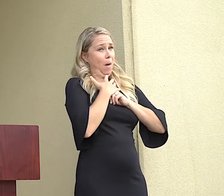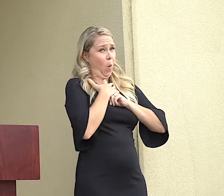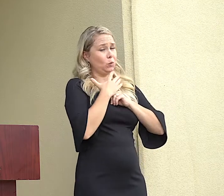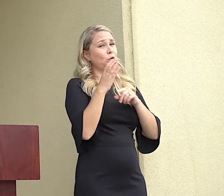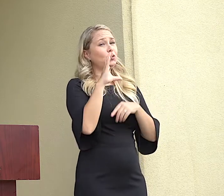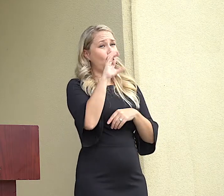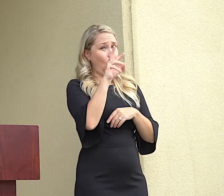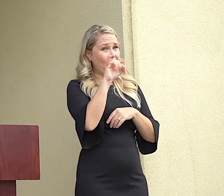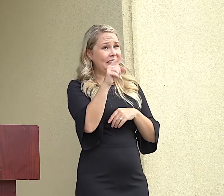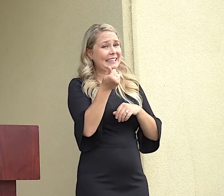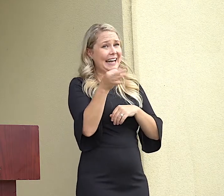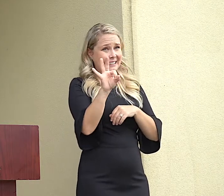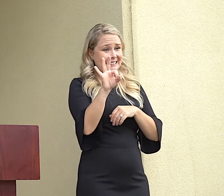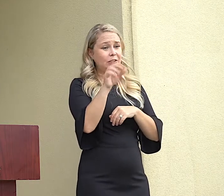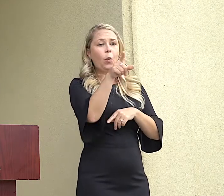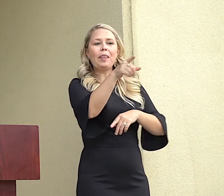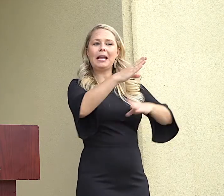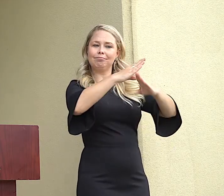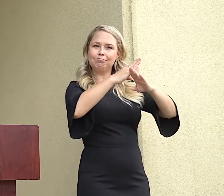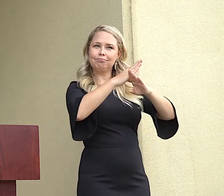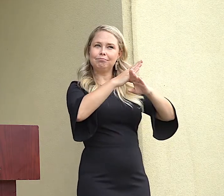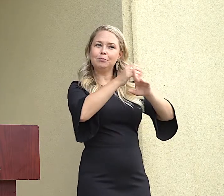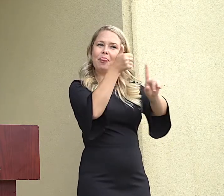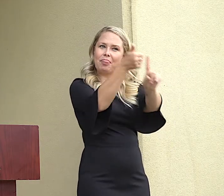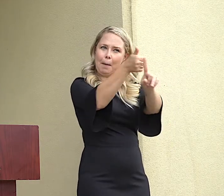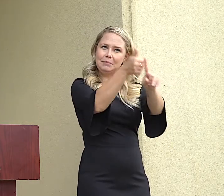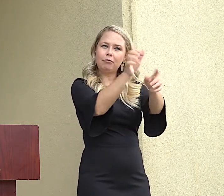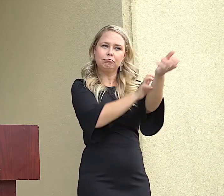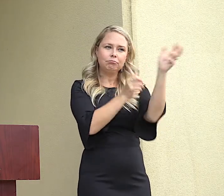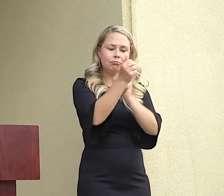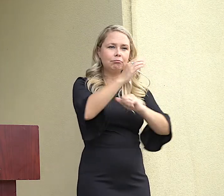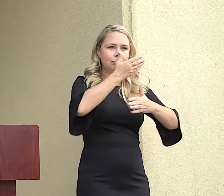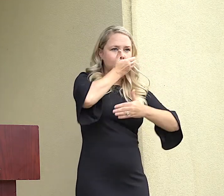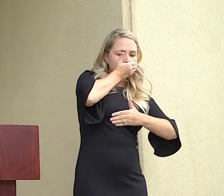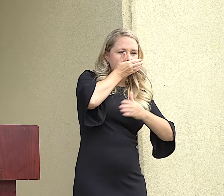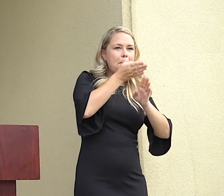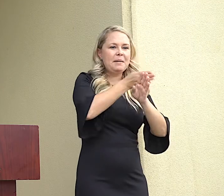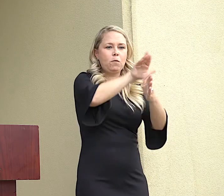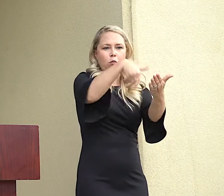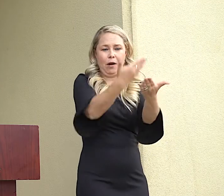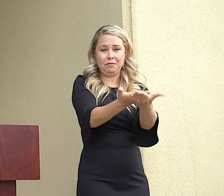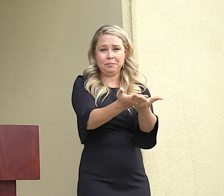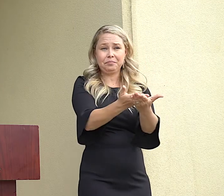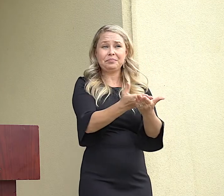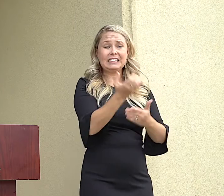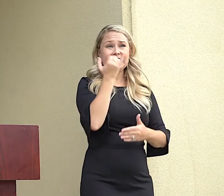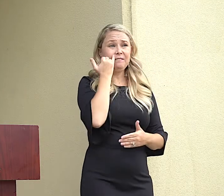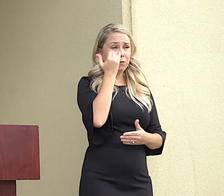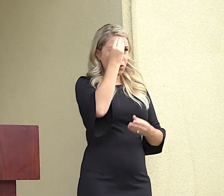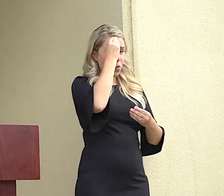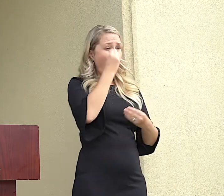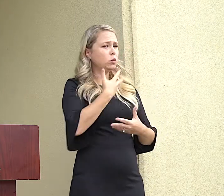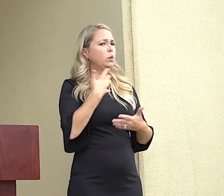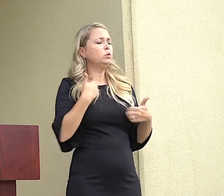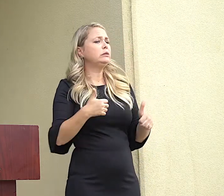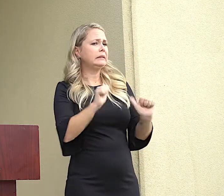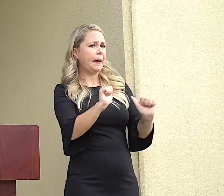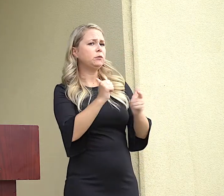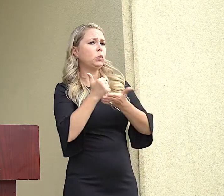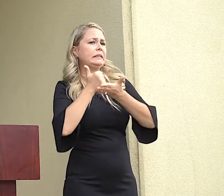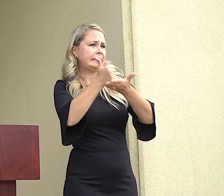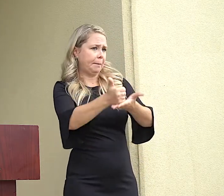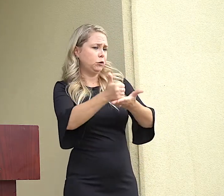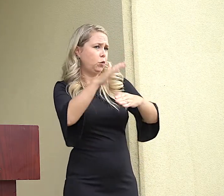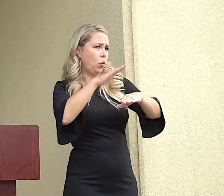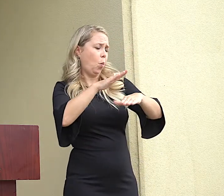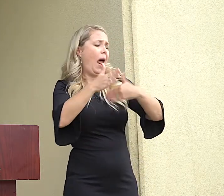exposure to COVID-19 so they can particularly take care of themselves before getting there. But if you call us, we will attempt to assist you in